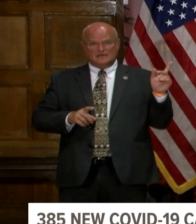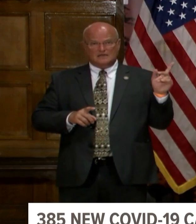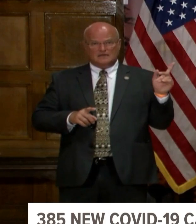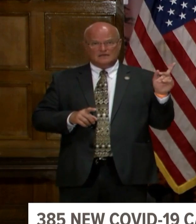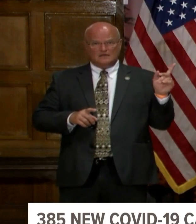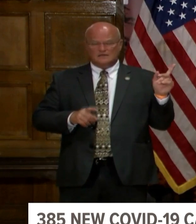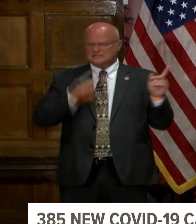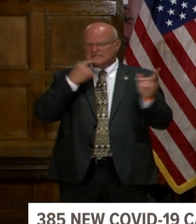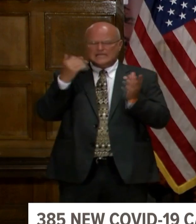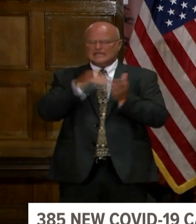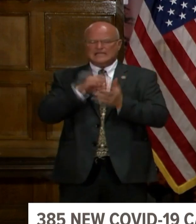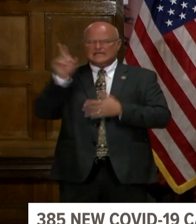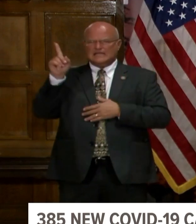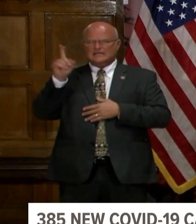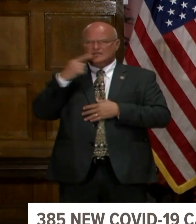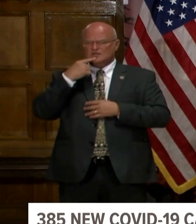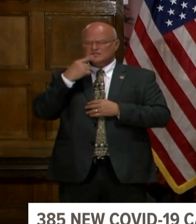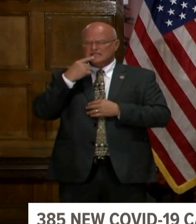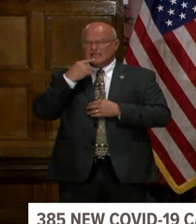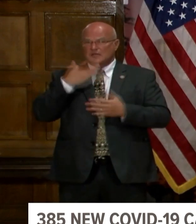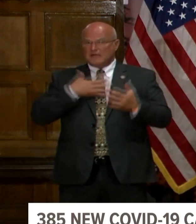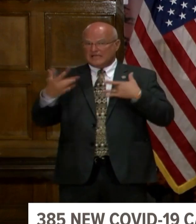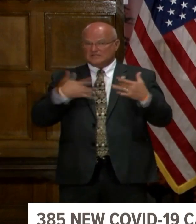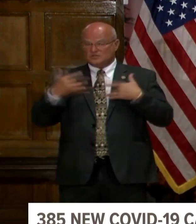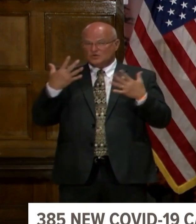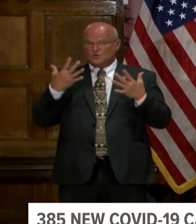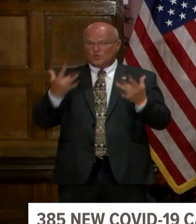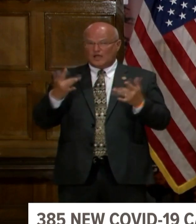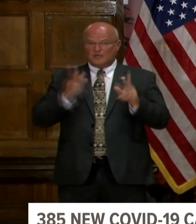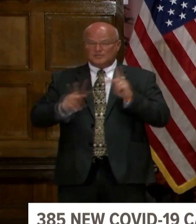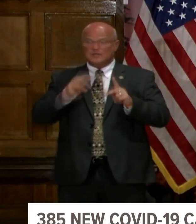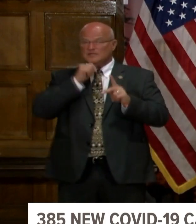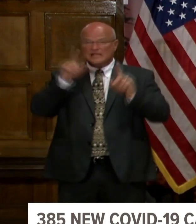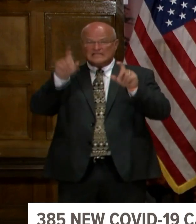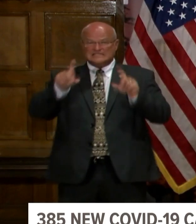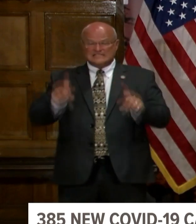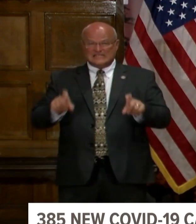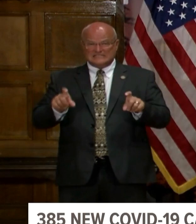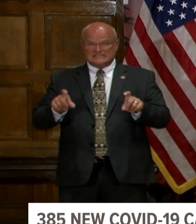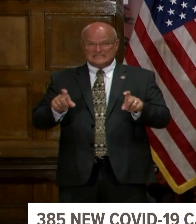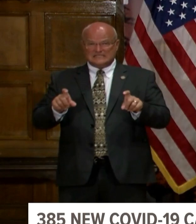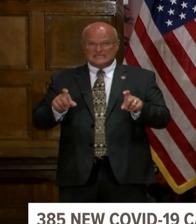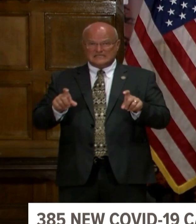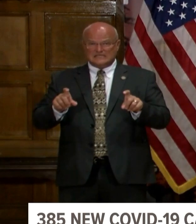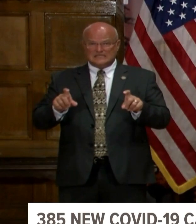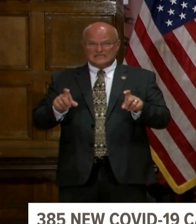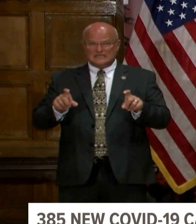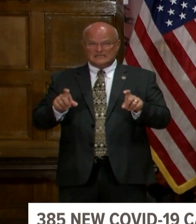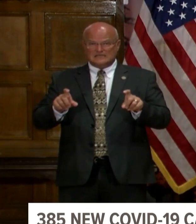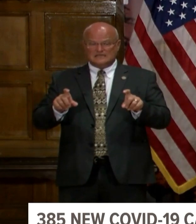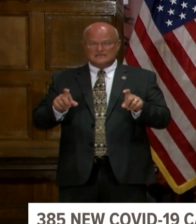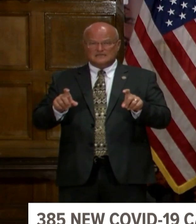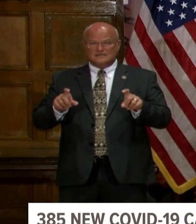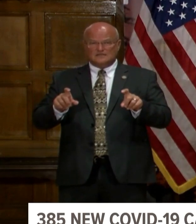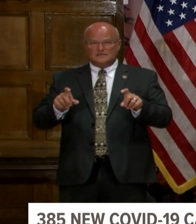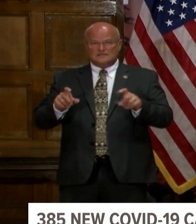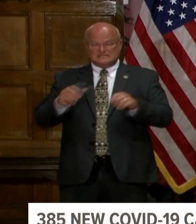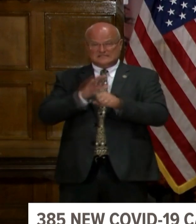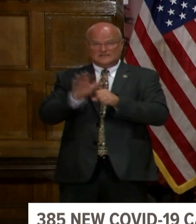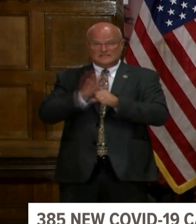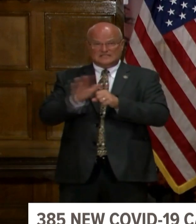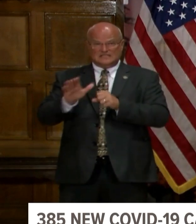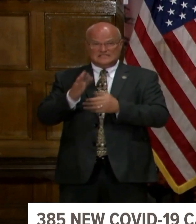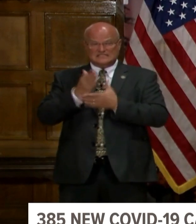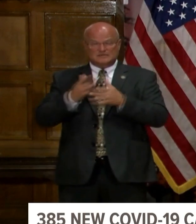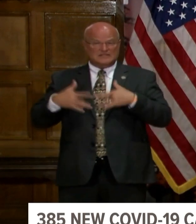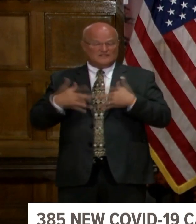You're going to have to repeat. You're saying, am I concerned because people are not getting, are not being tested sufficiently at